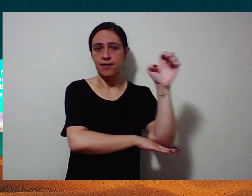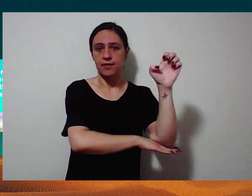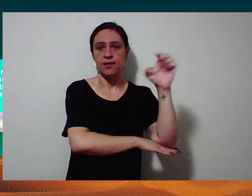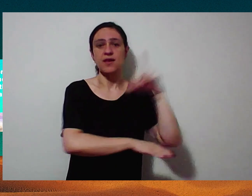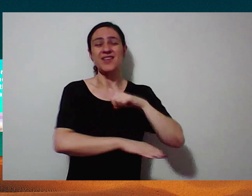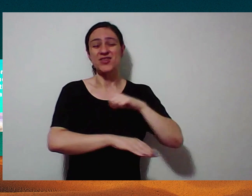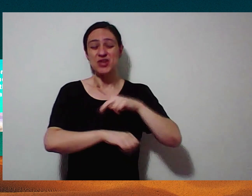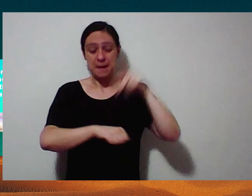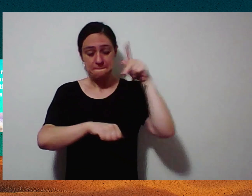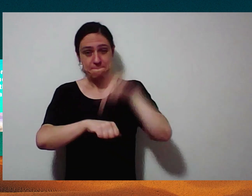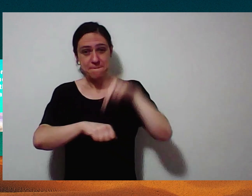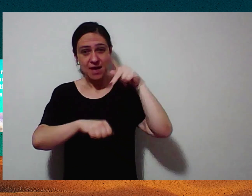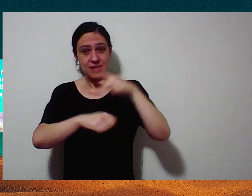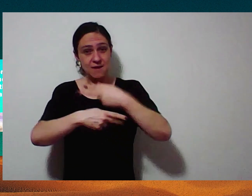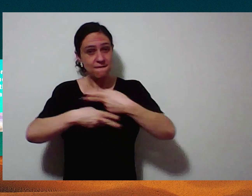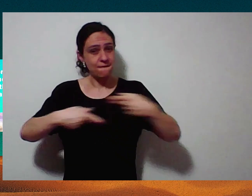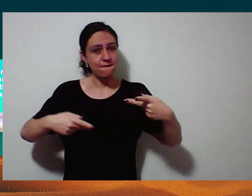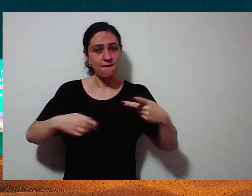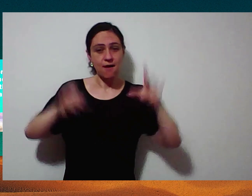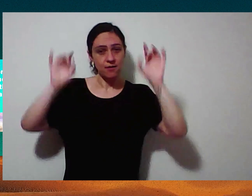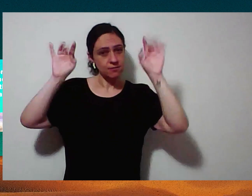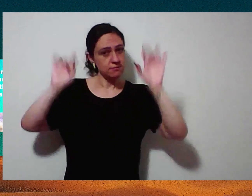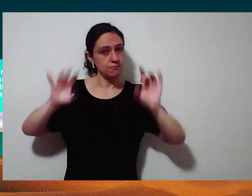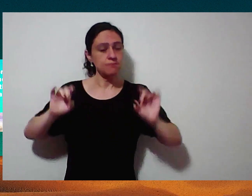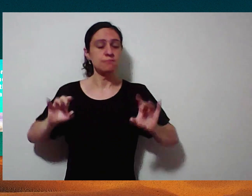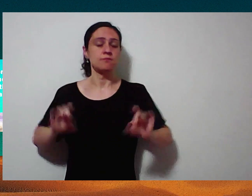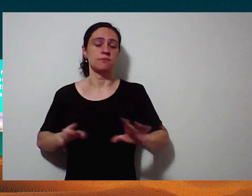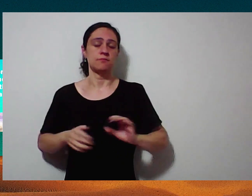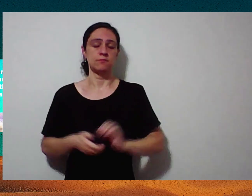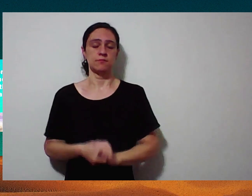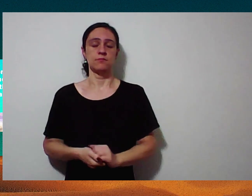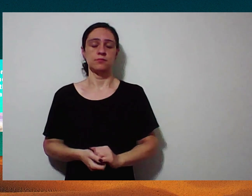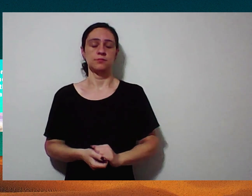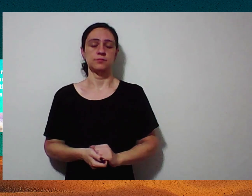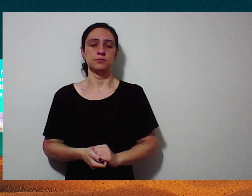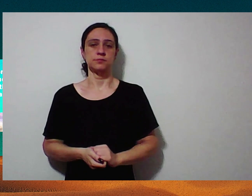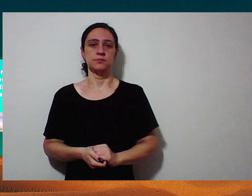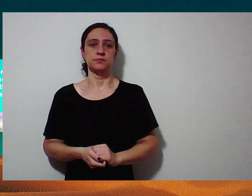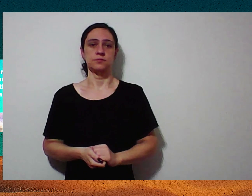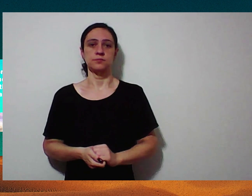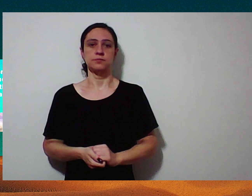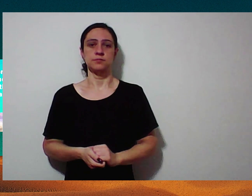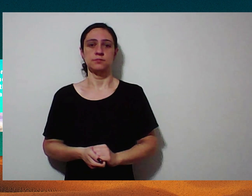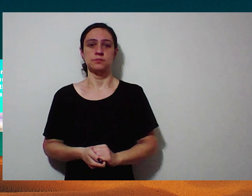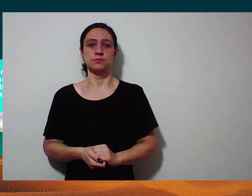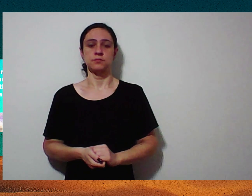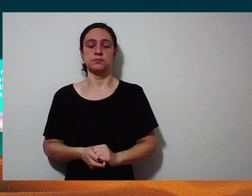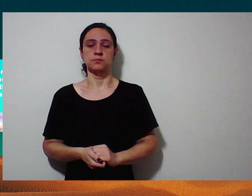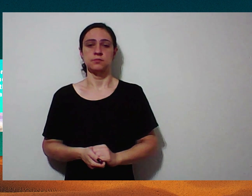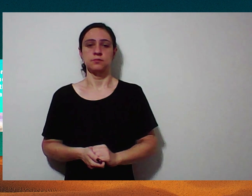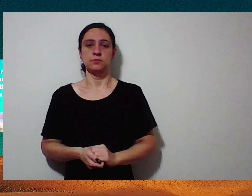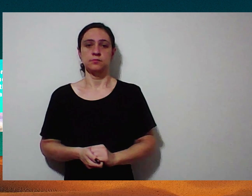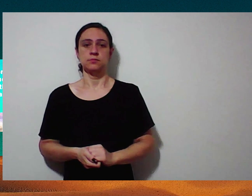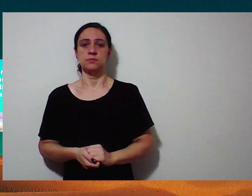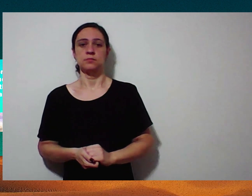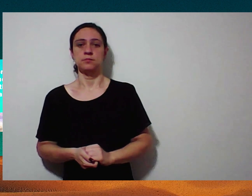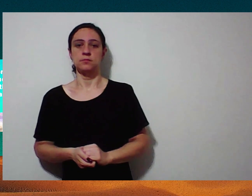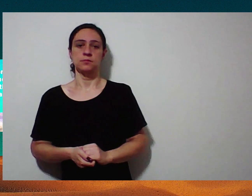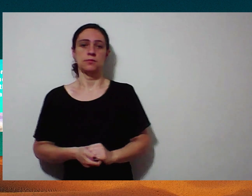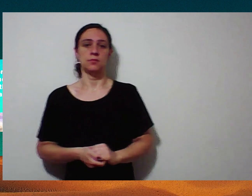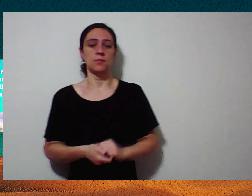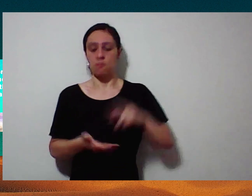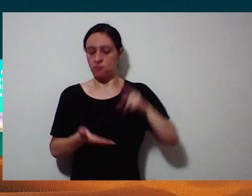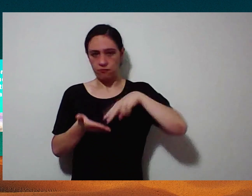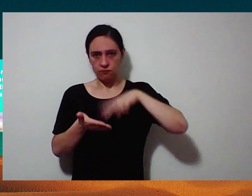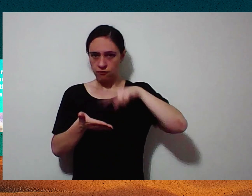Verse 13 says, you were in Eden, the garden of God. Every precious stone was your covering. Eu não vou ler as pedras preciosas,